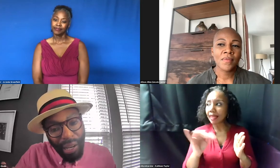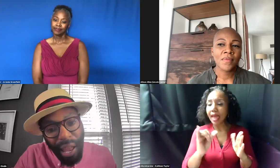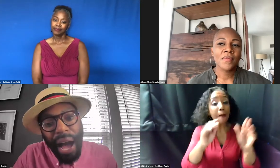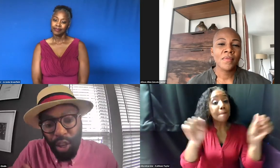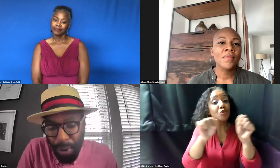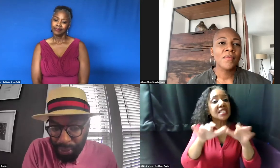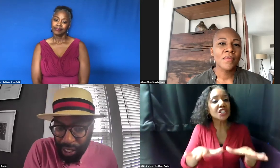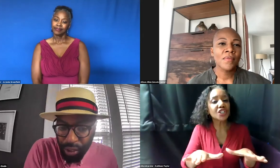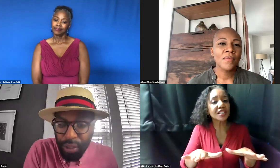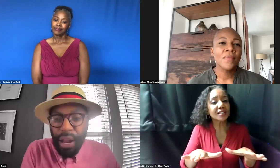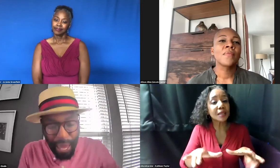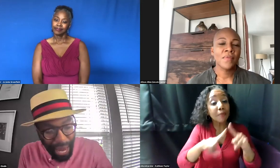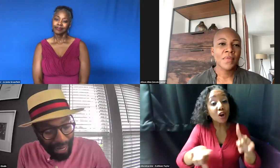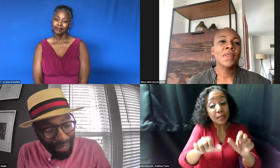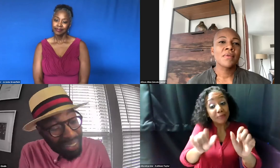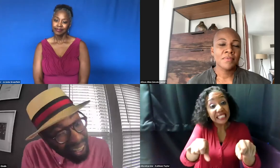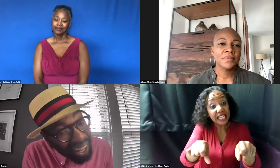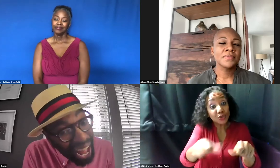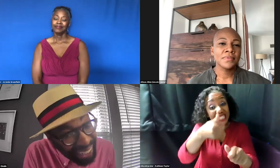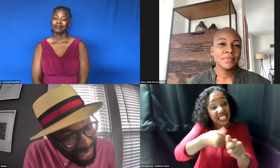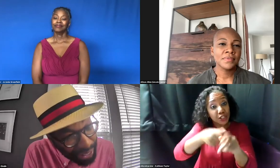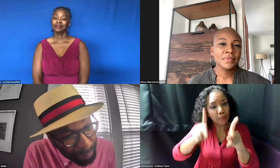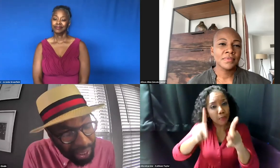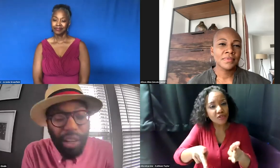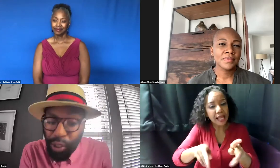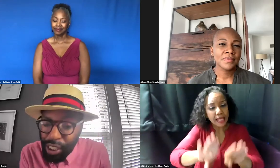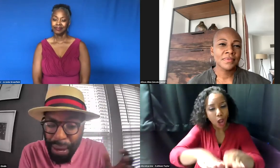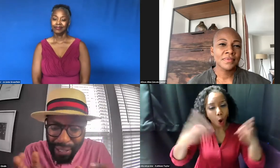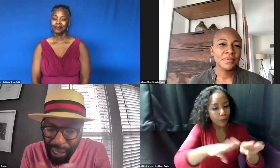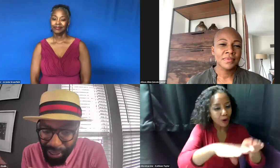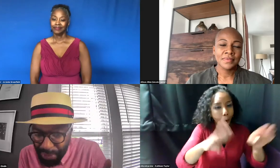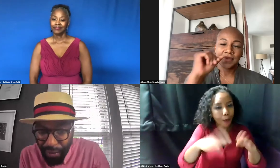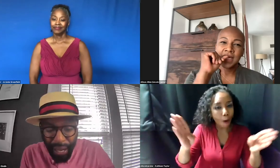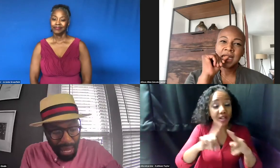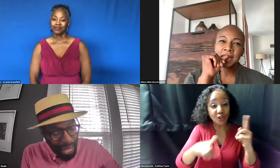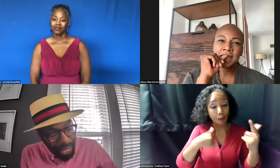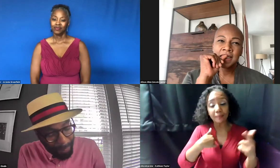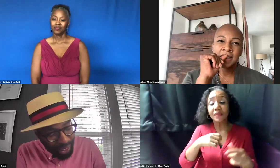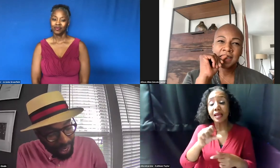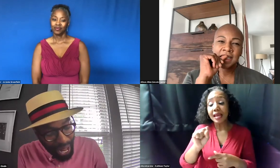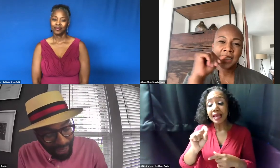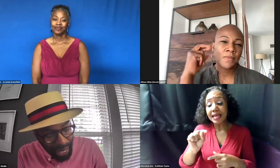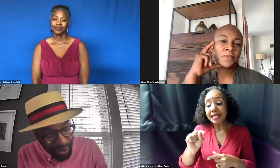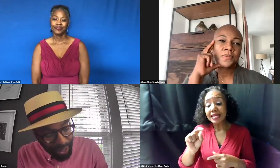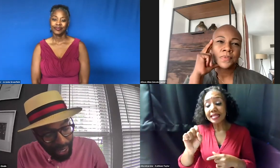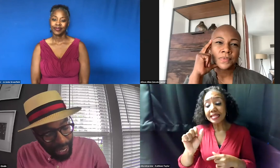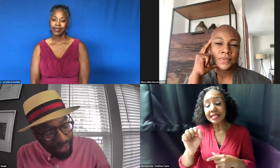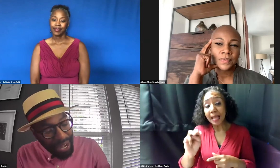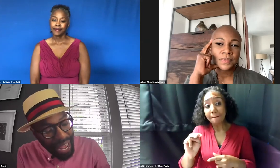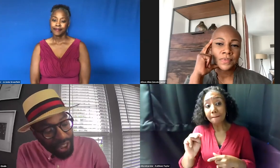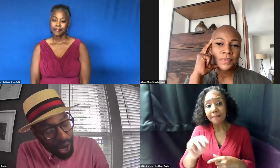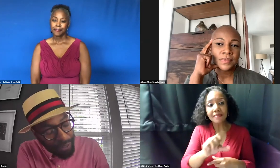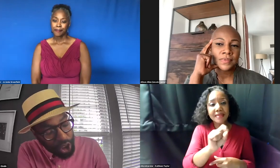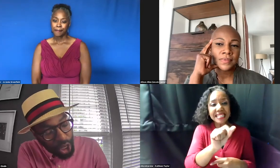because they unlock human potential. And in particular content areas in particular, so this is me, my STEM STEAM thing, right? In particular content areas,